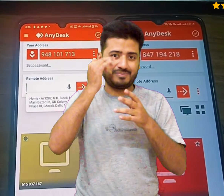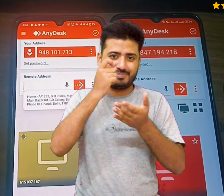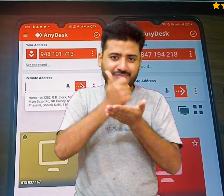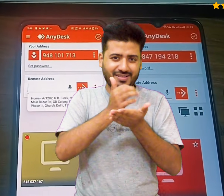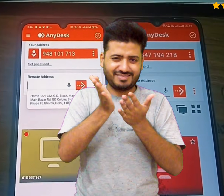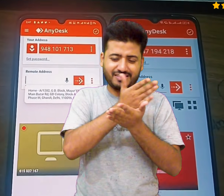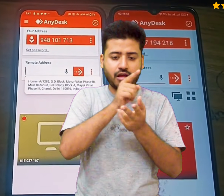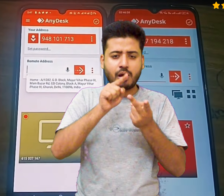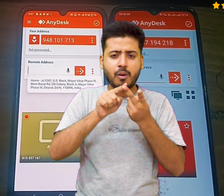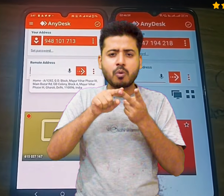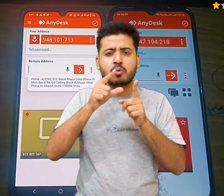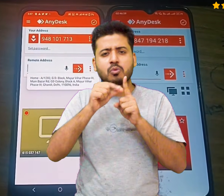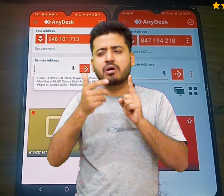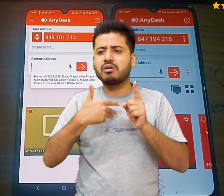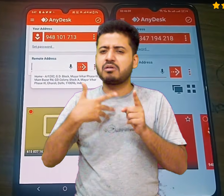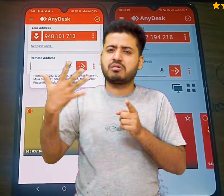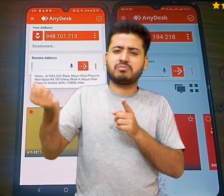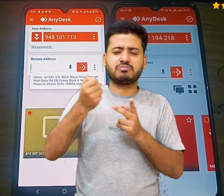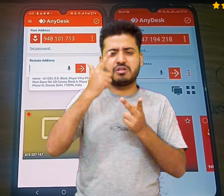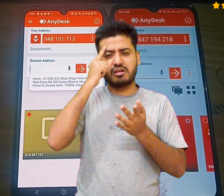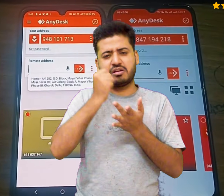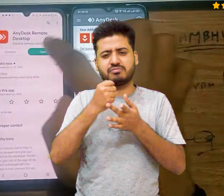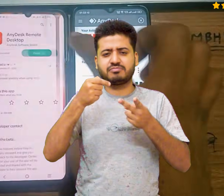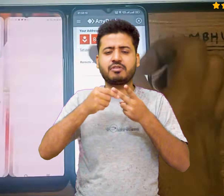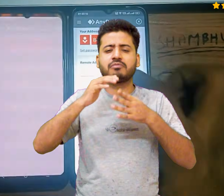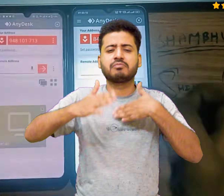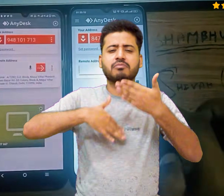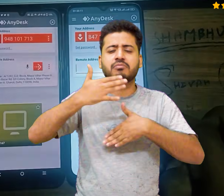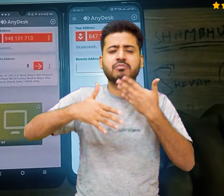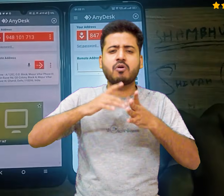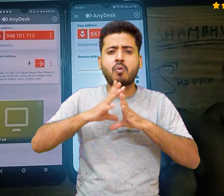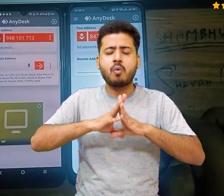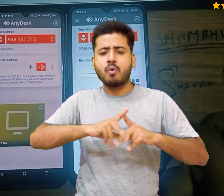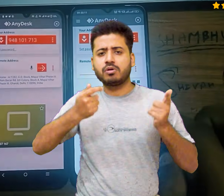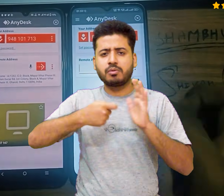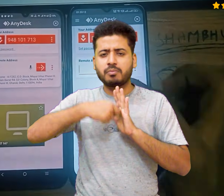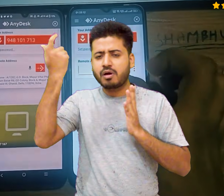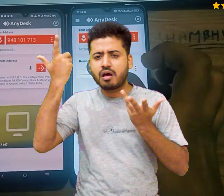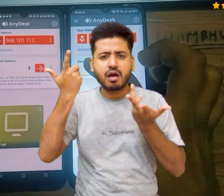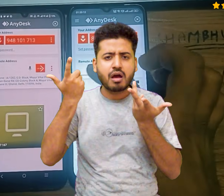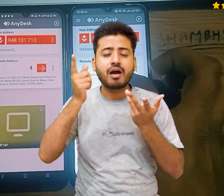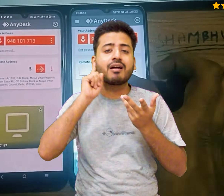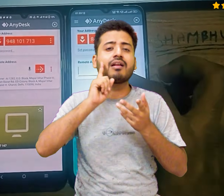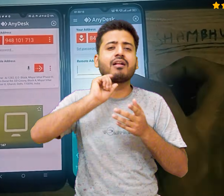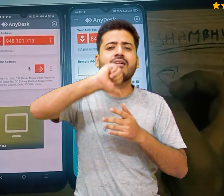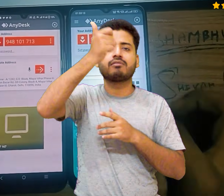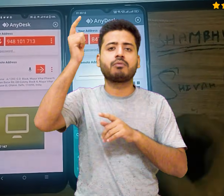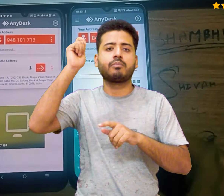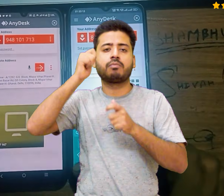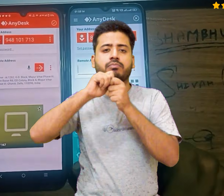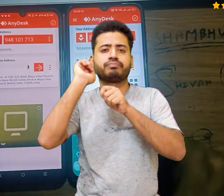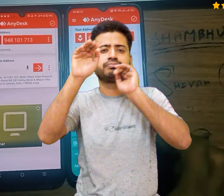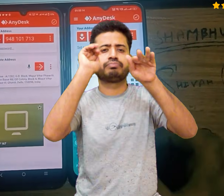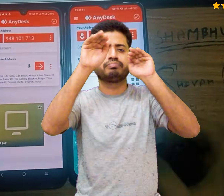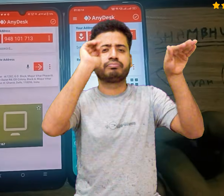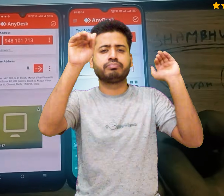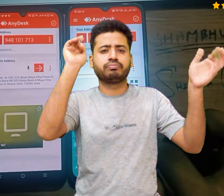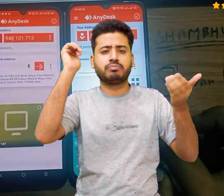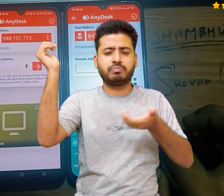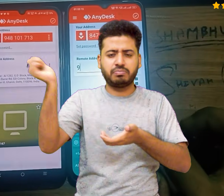your cloud accounts, such as personal photos, documents, and confidential business data. Loss of communication. Once